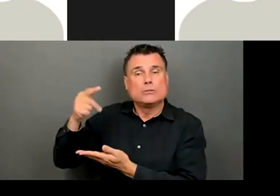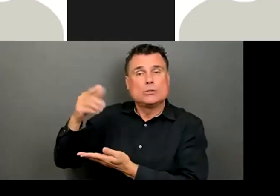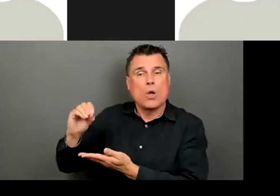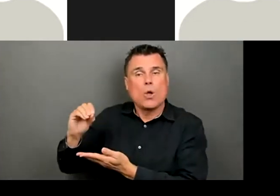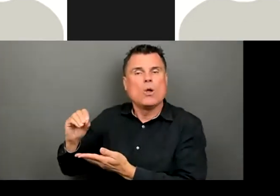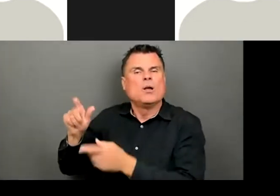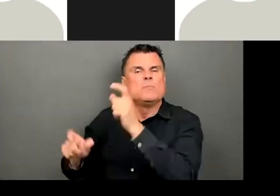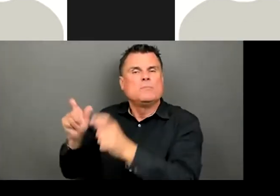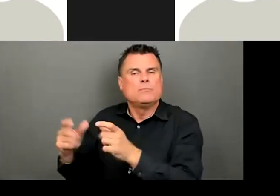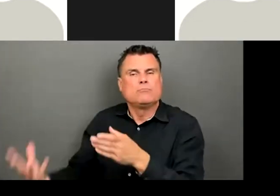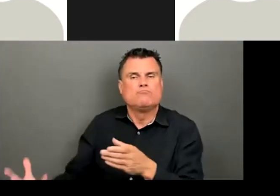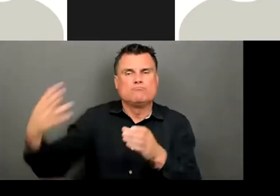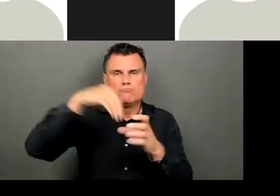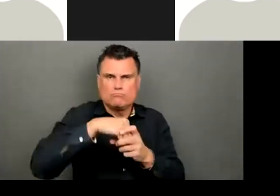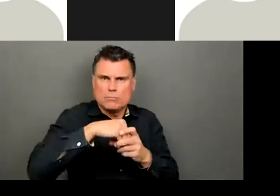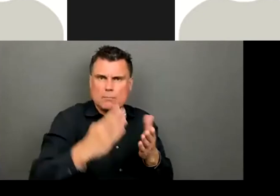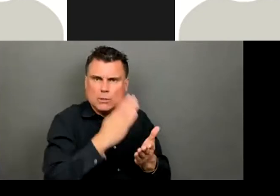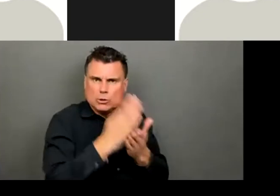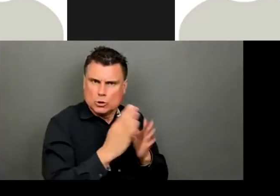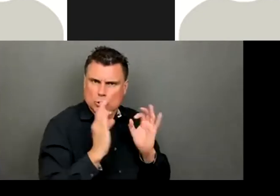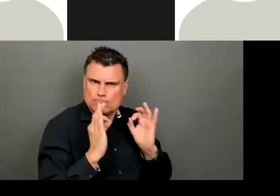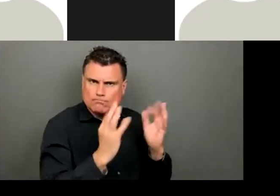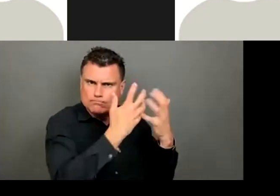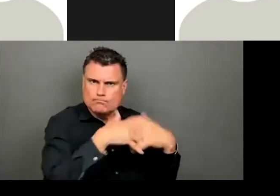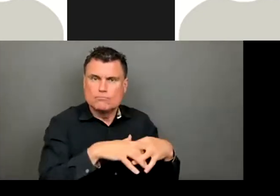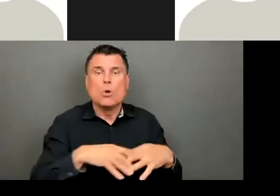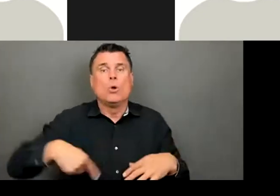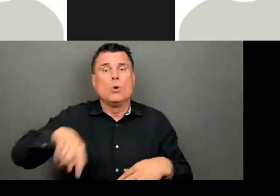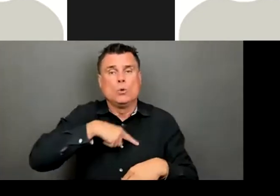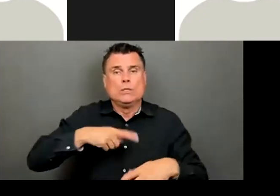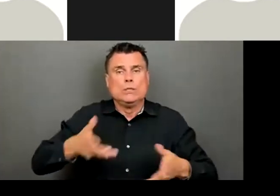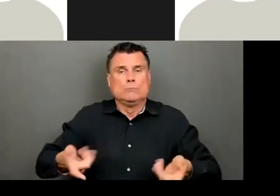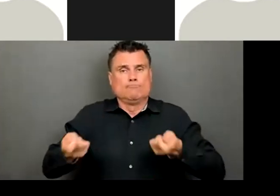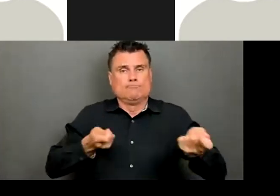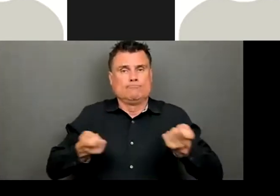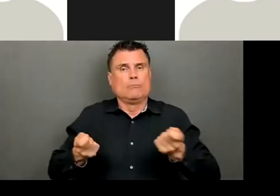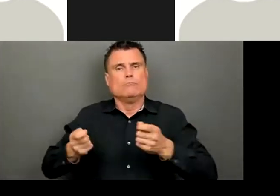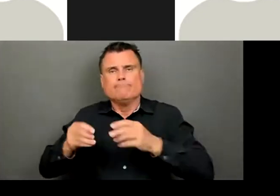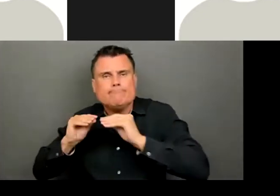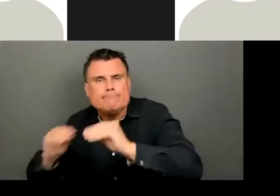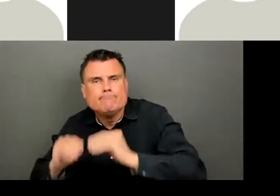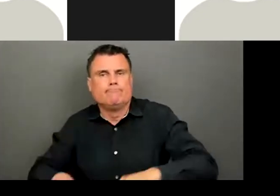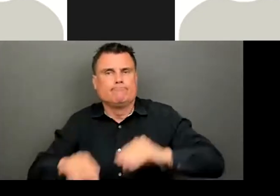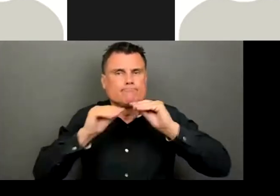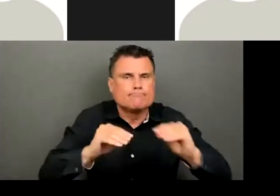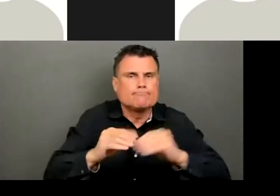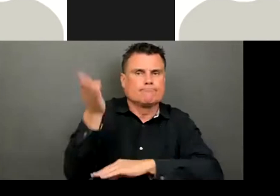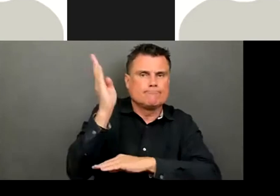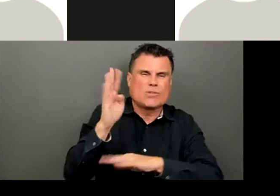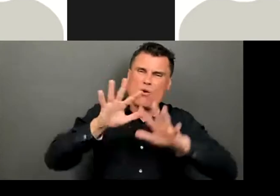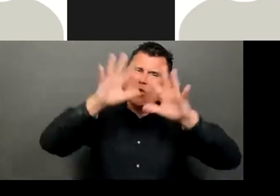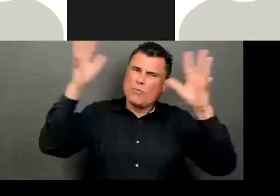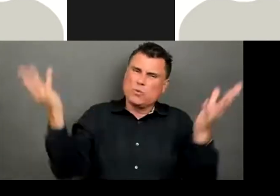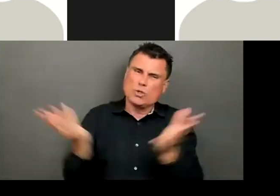we've held Humanitarian Connectivity Charter workshops in various regions around the world to ensure that the types of